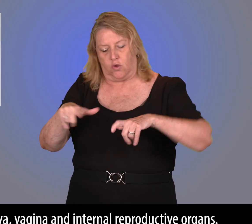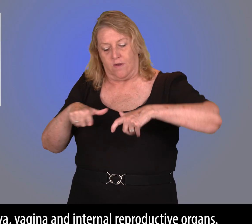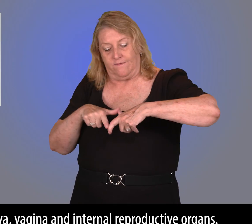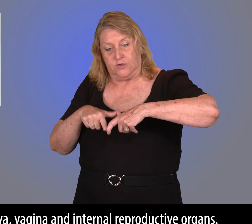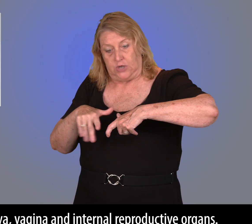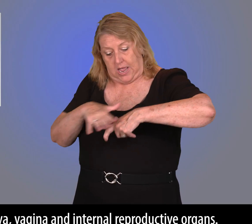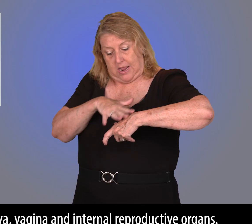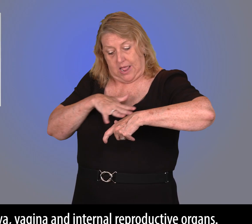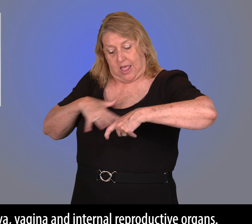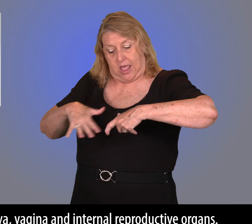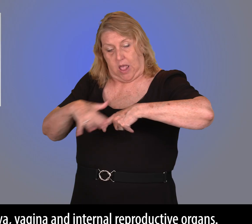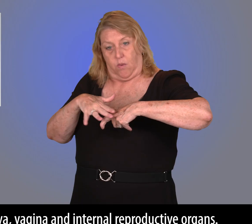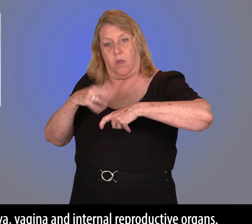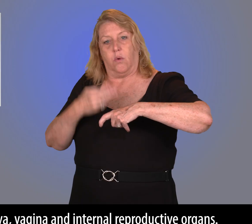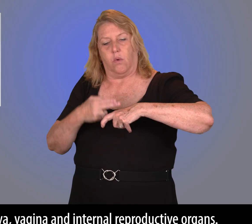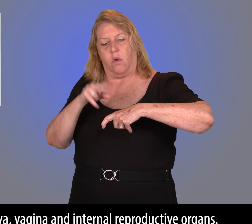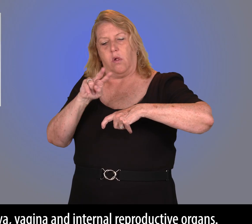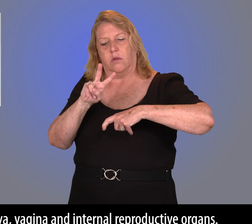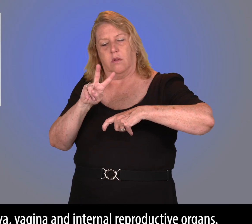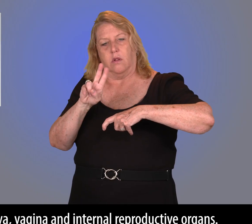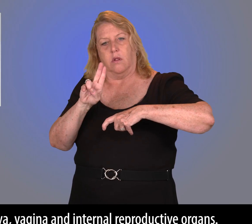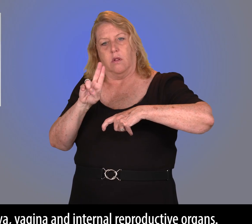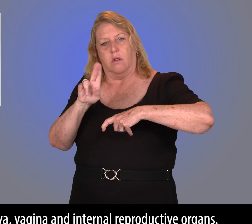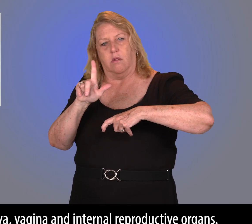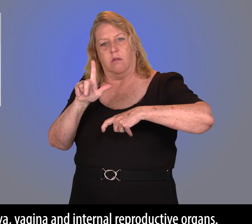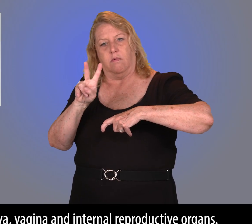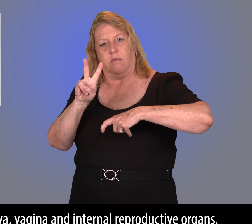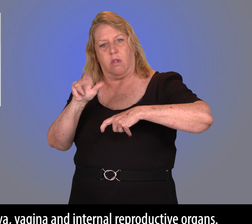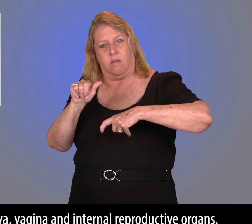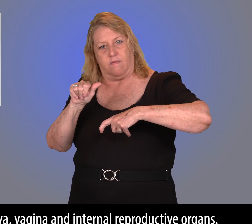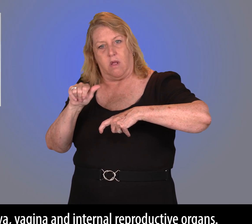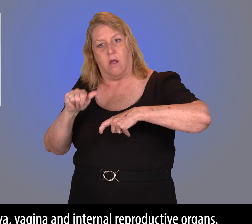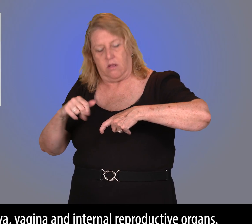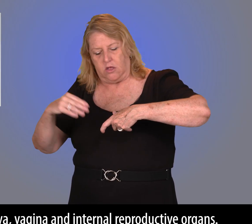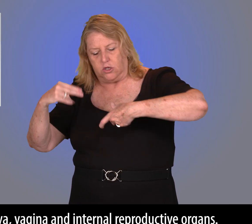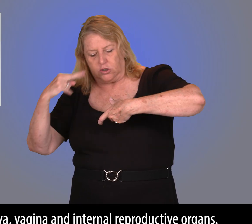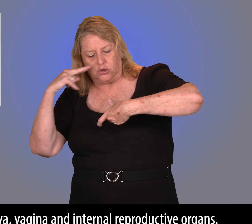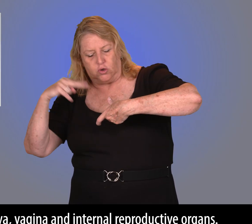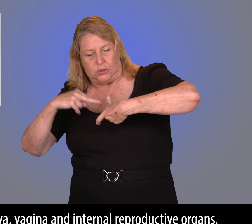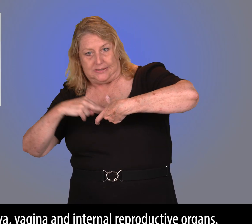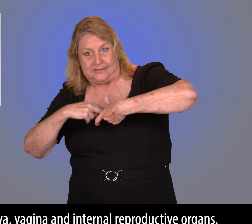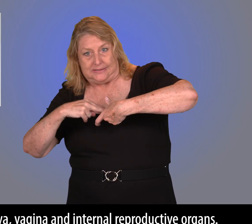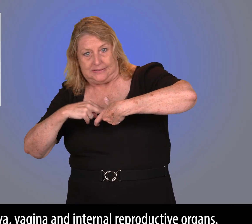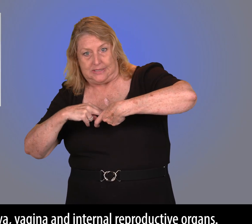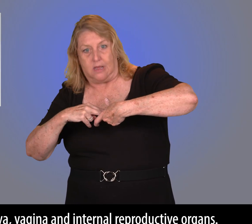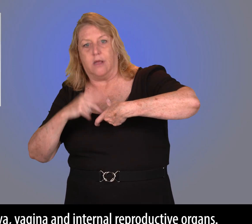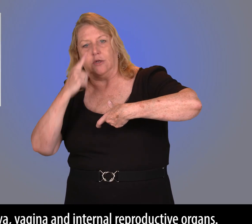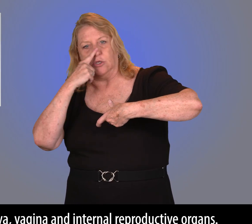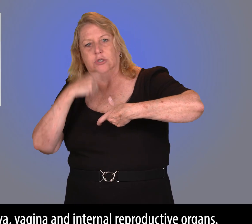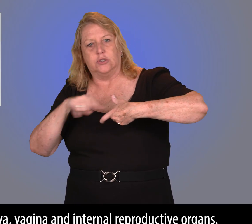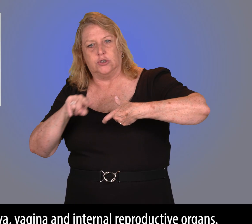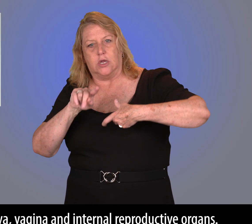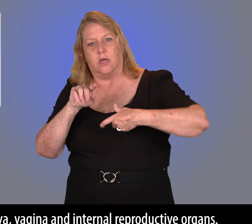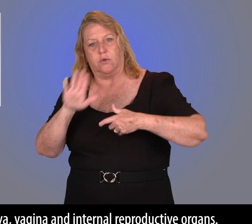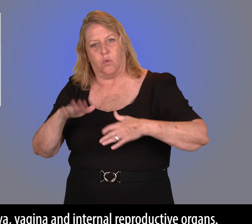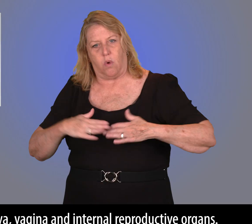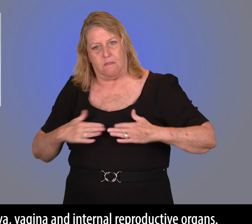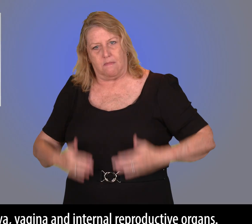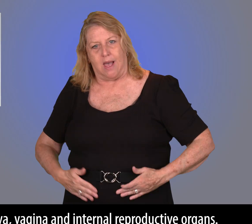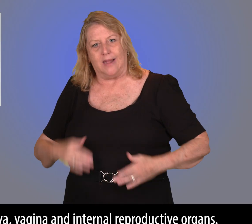done to check your vulva, vagina, and internal reproductive organs.